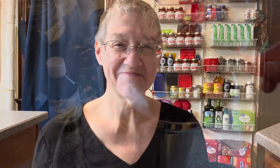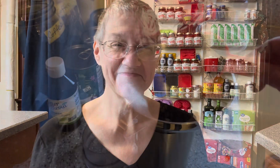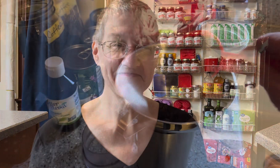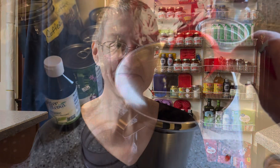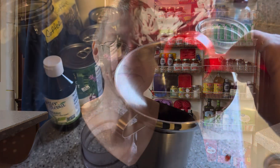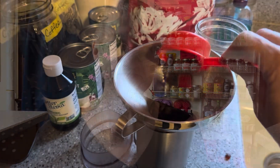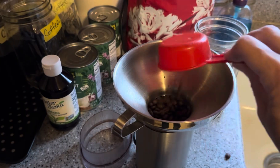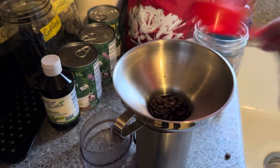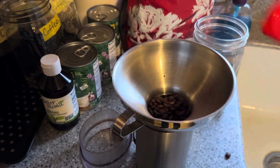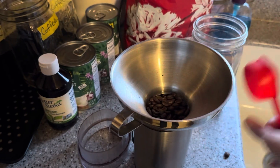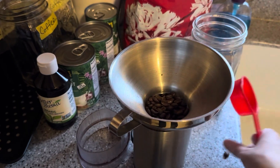fine.